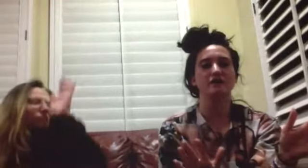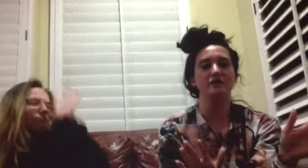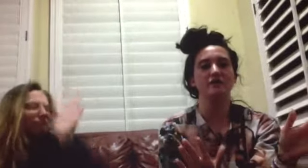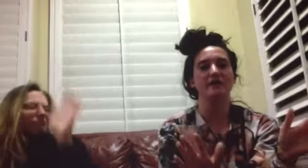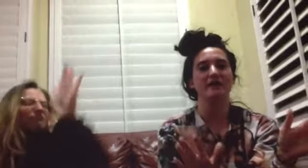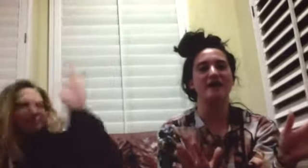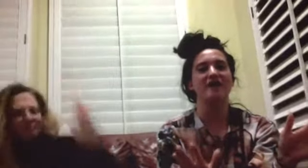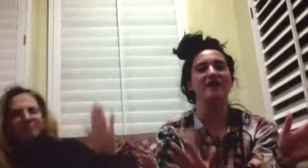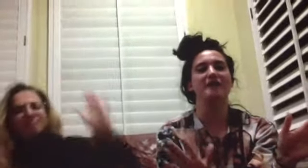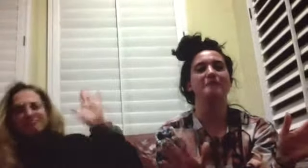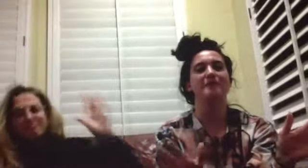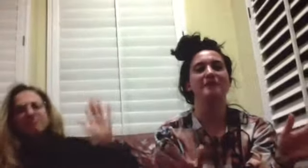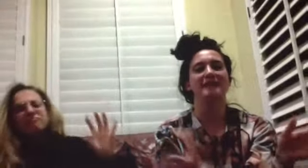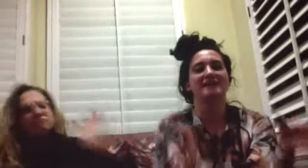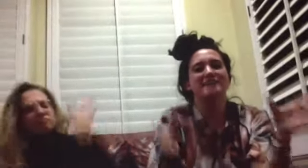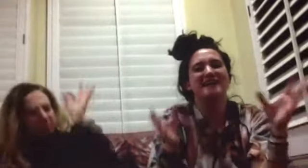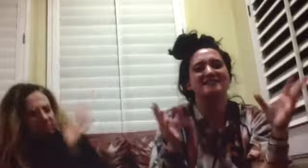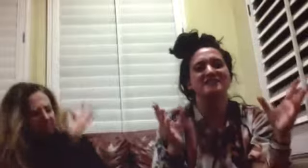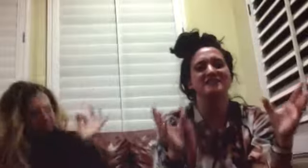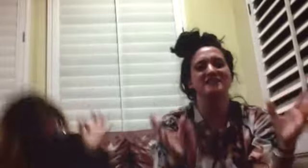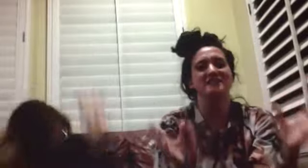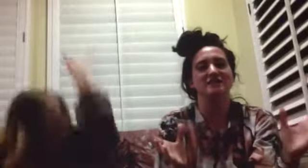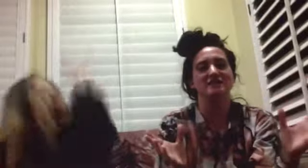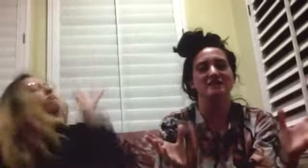oh, let my heart up, baby, like a matchstick.